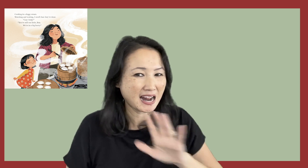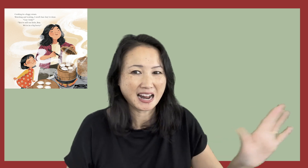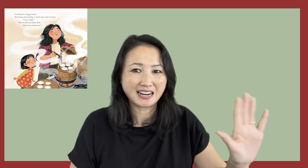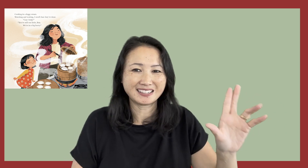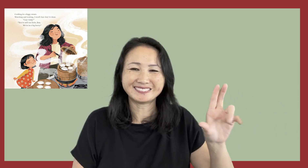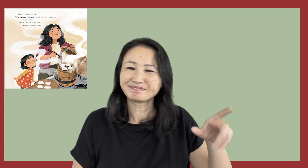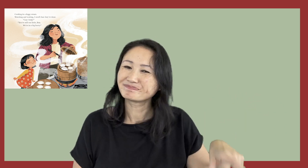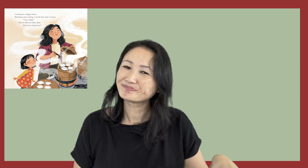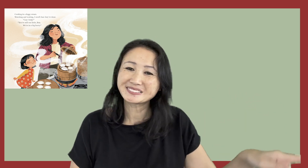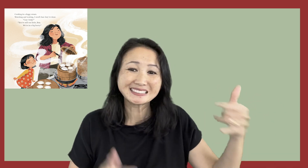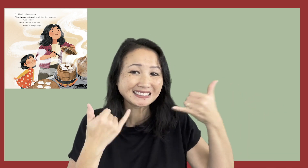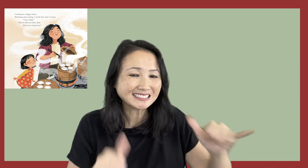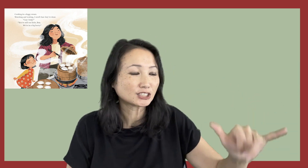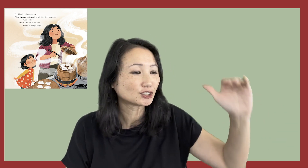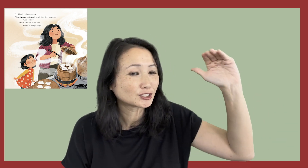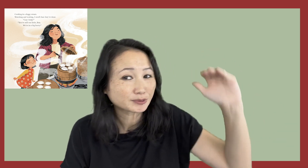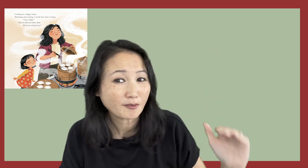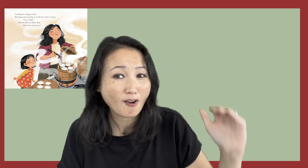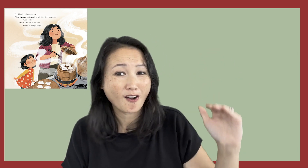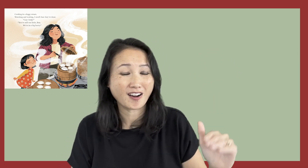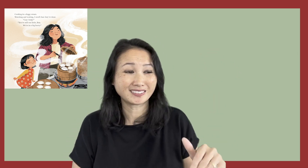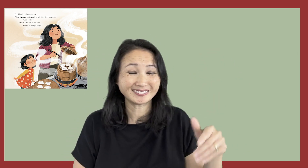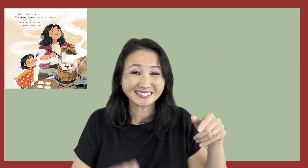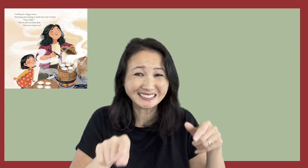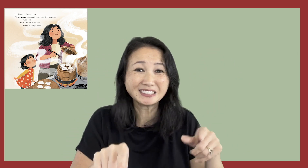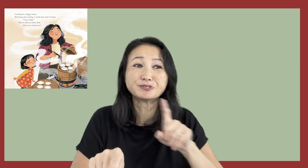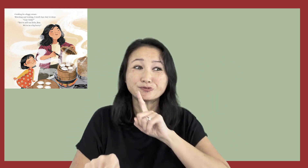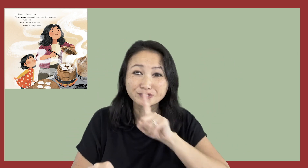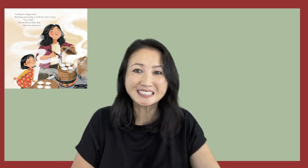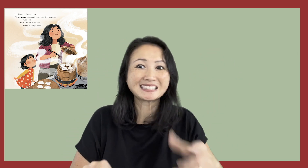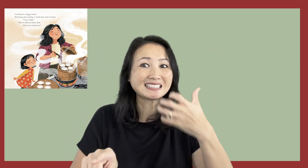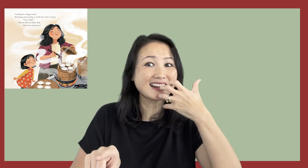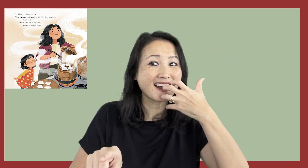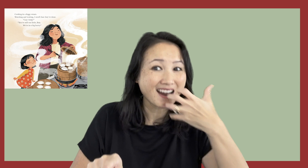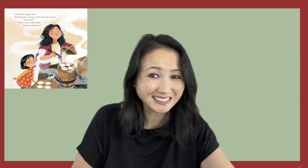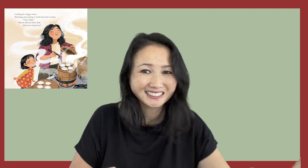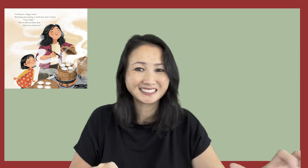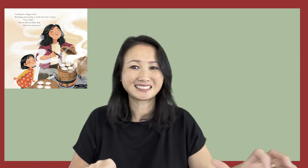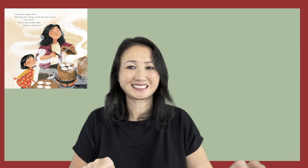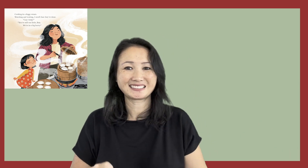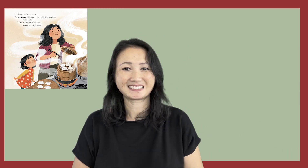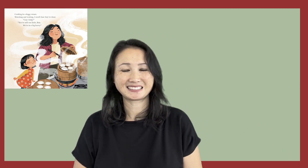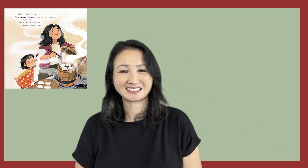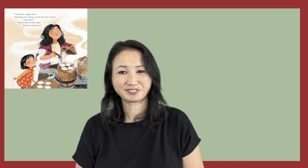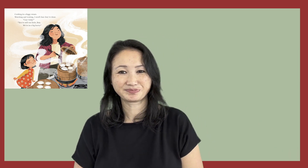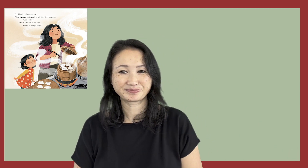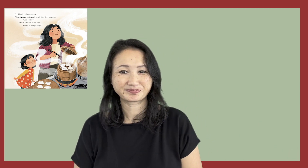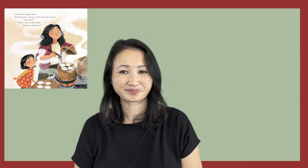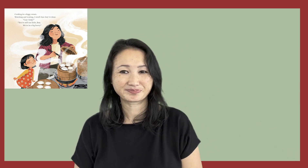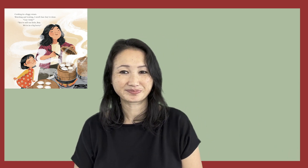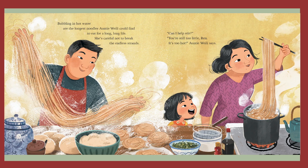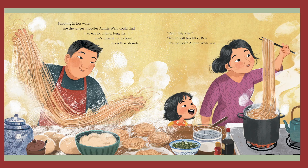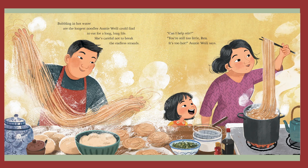You're still too little, Ren. We're in a big hurry.